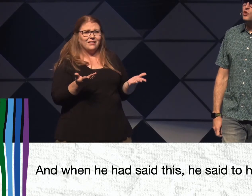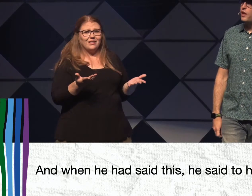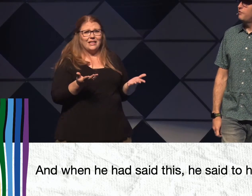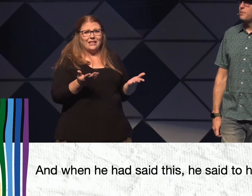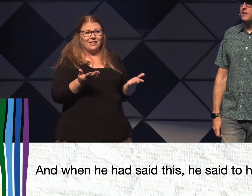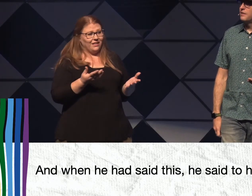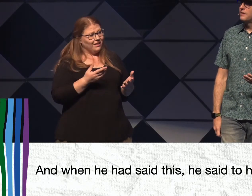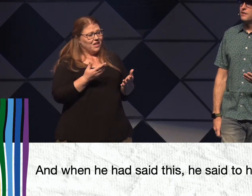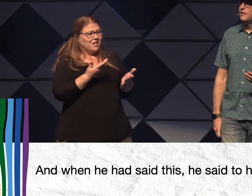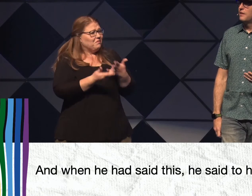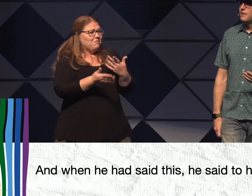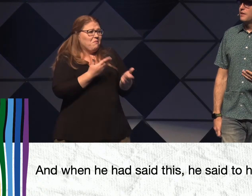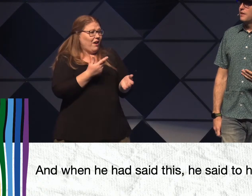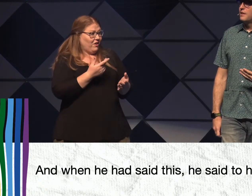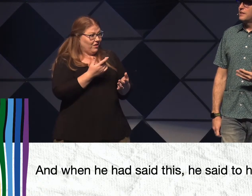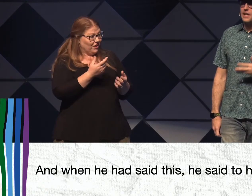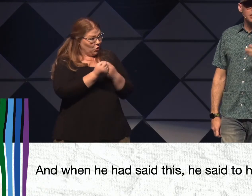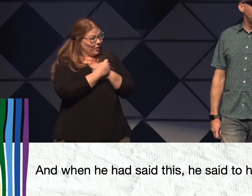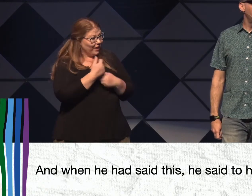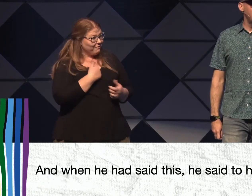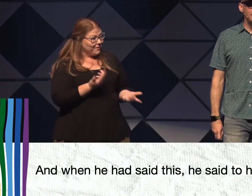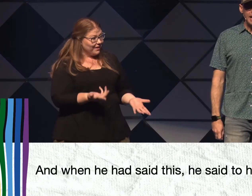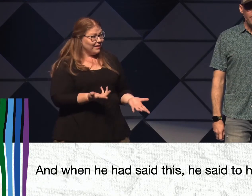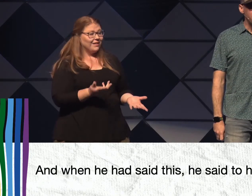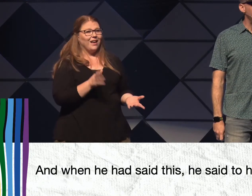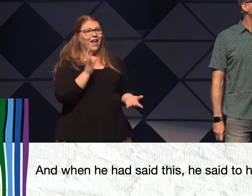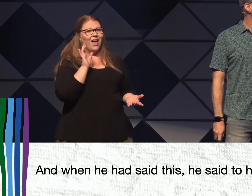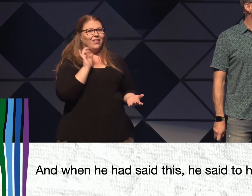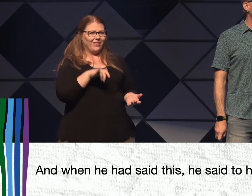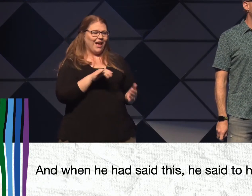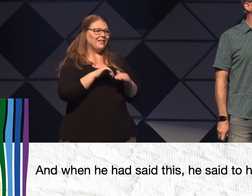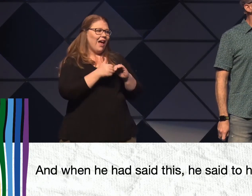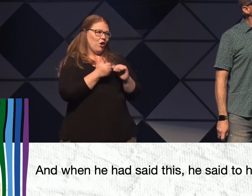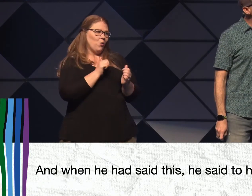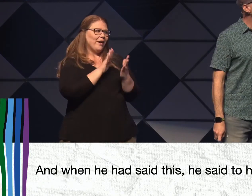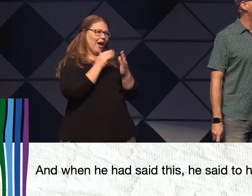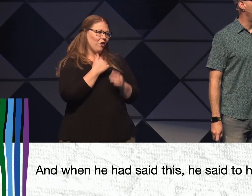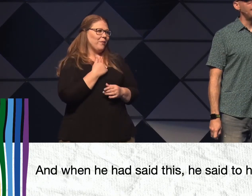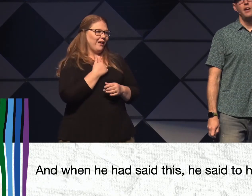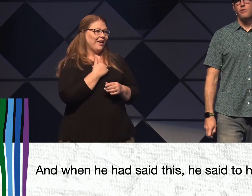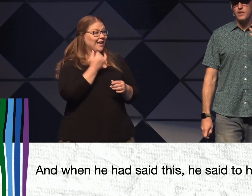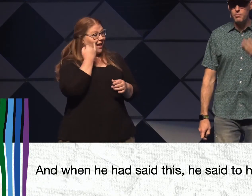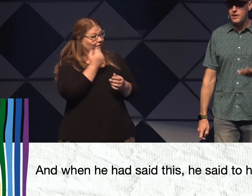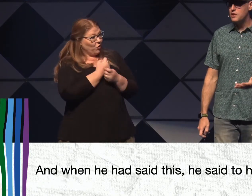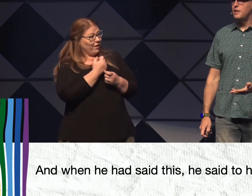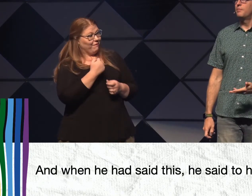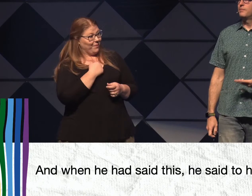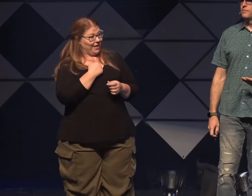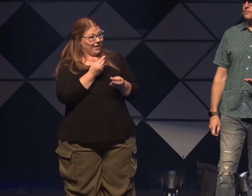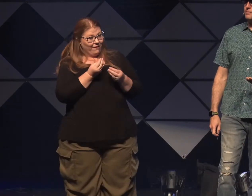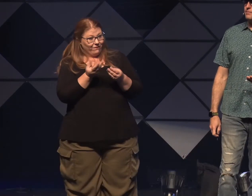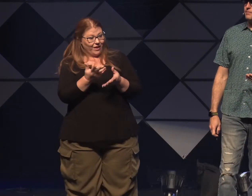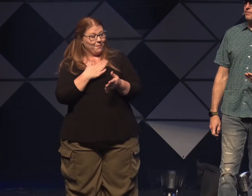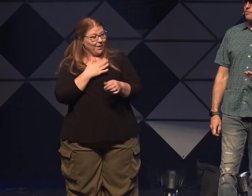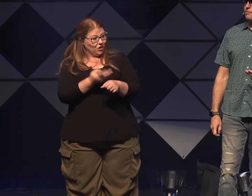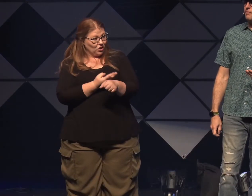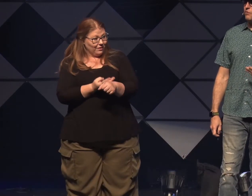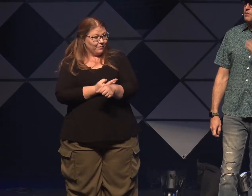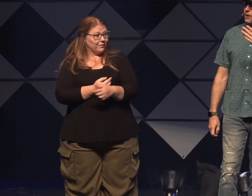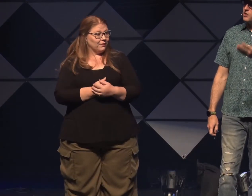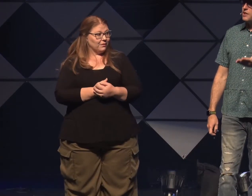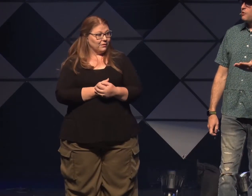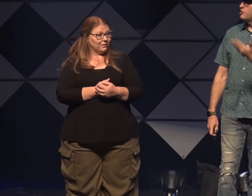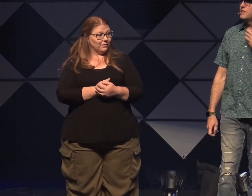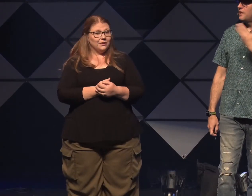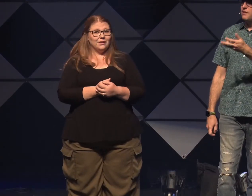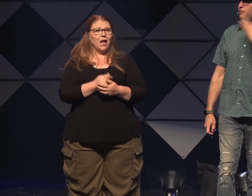just do you love me? Because that's where you're going to encounter me, is in that love. And then if you love me, feed my sheep. Feed